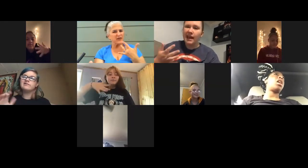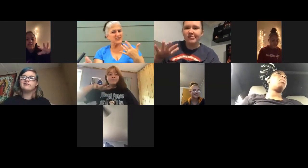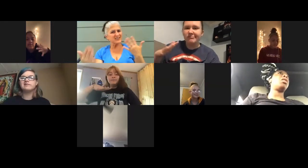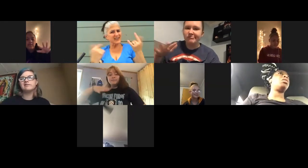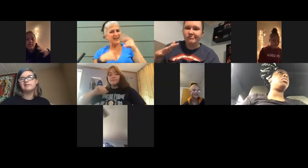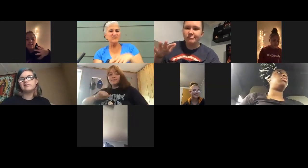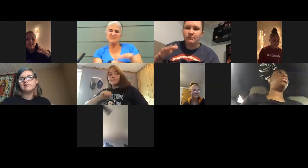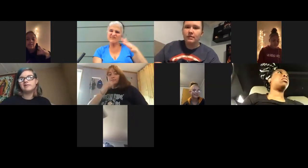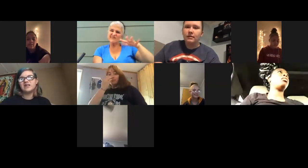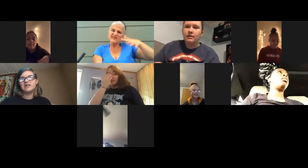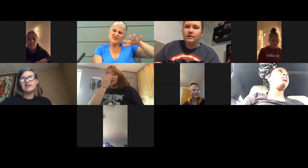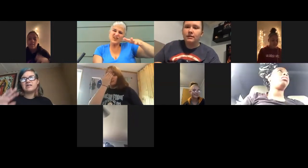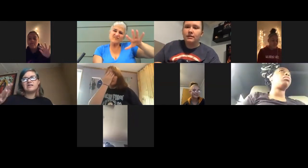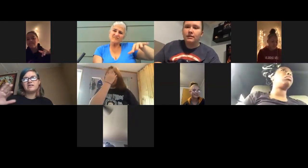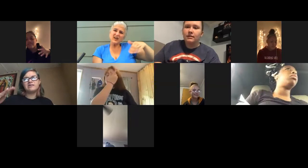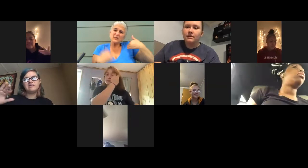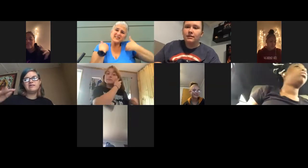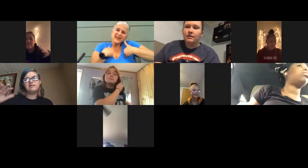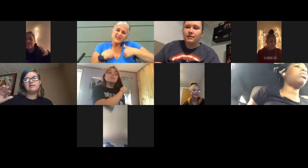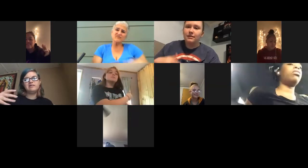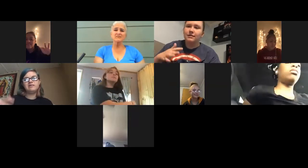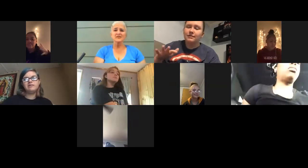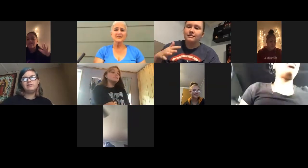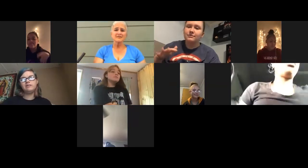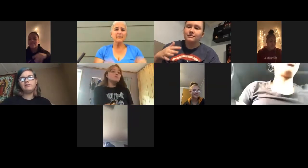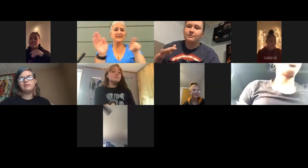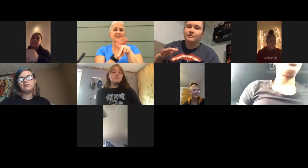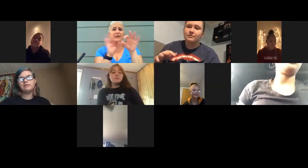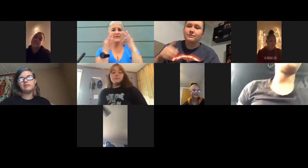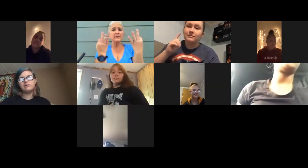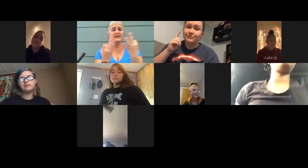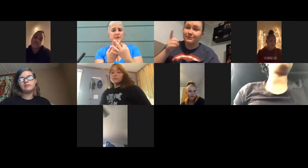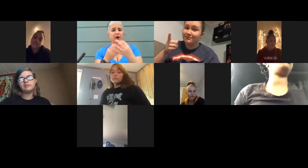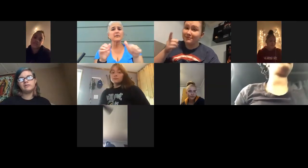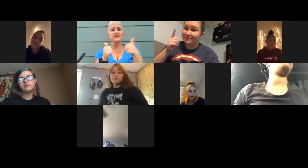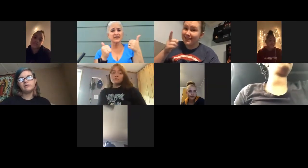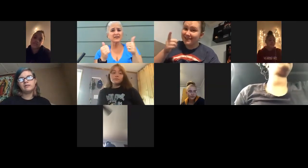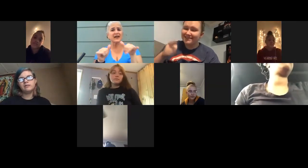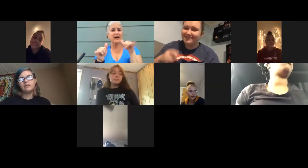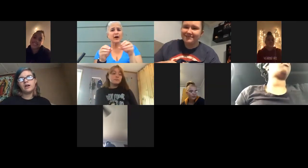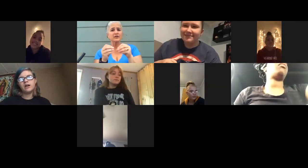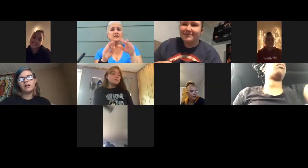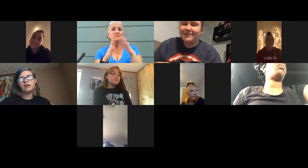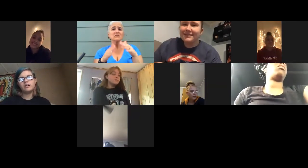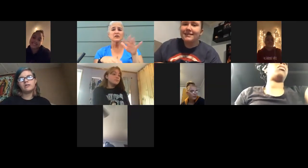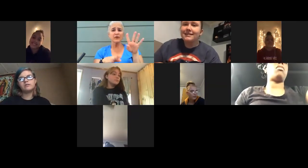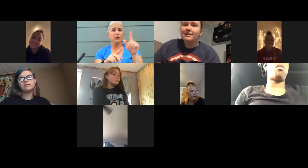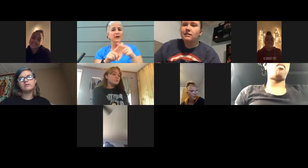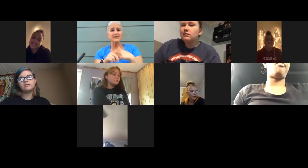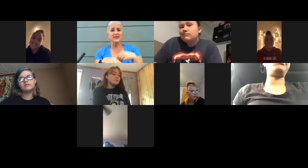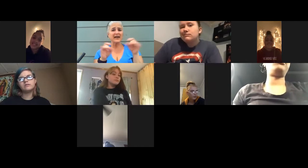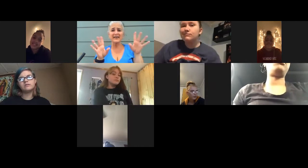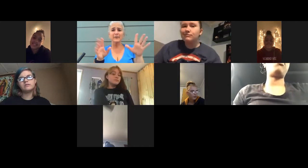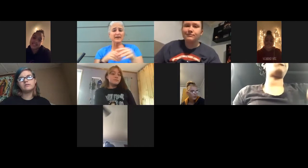How are you feeling today? So. I'm really tired. I'm about to kill my family because we've all been living in the same house for